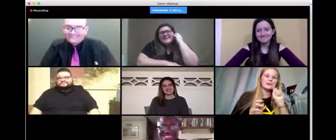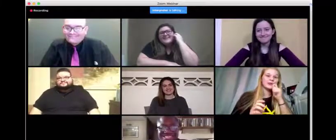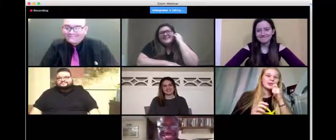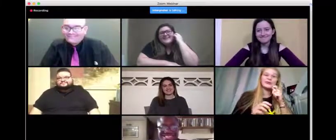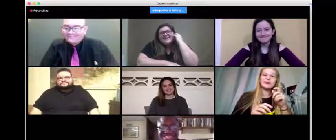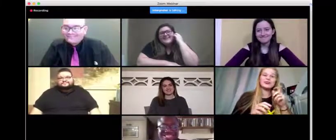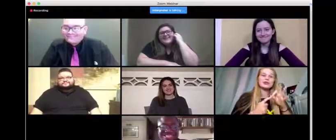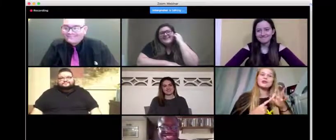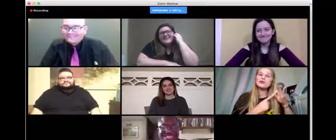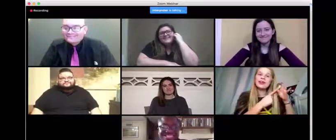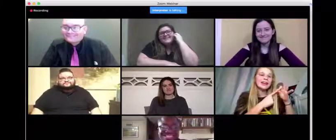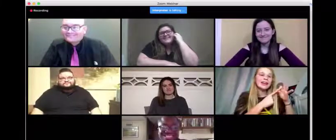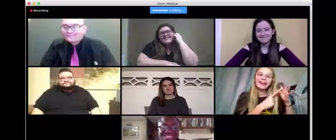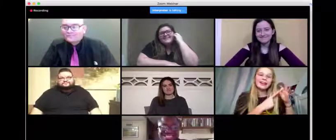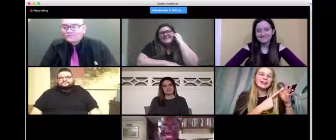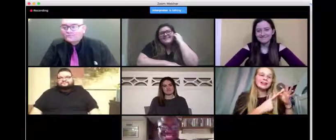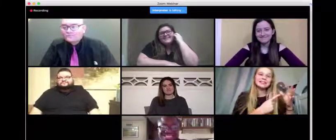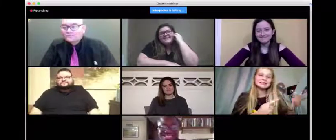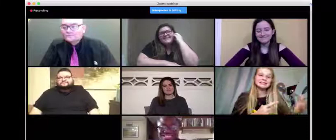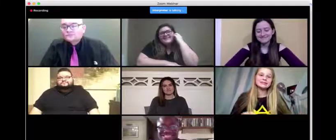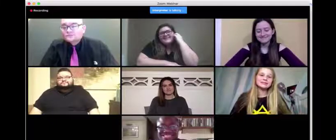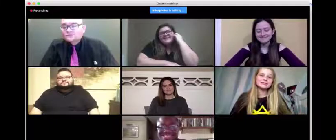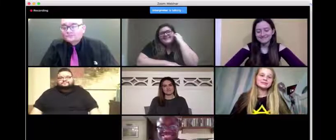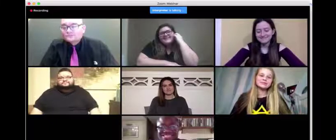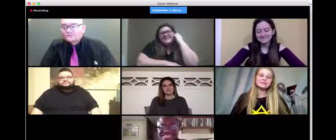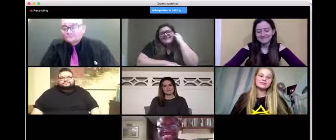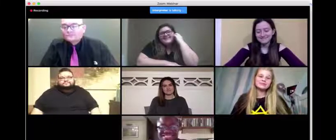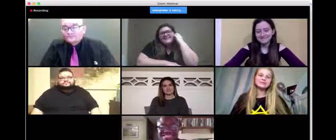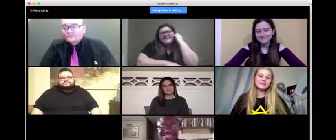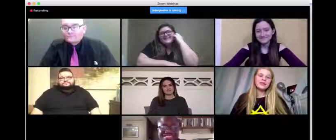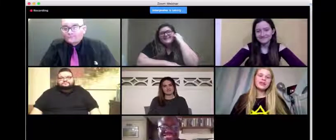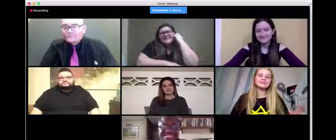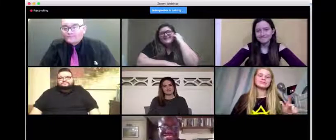amazing. I really just love everyone's videos.